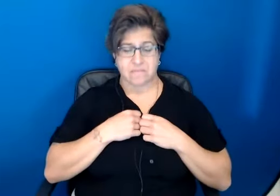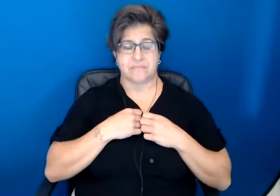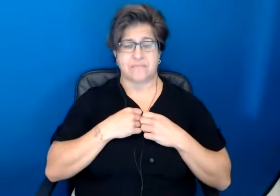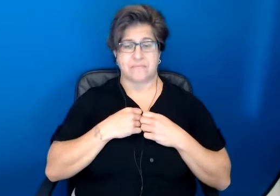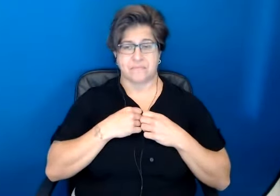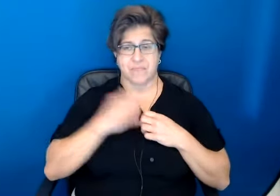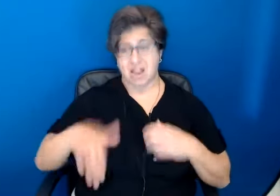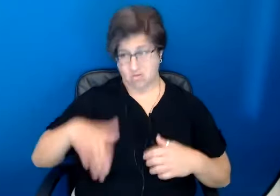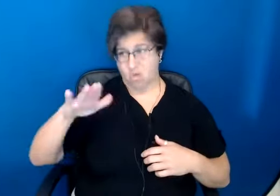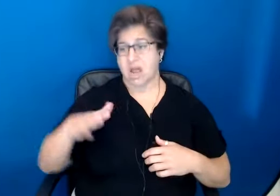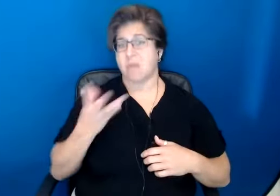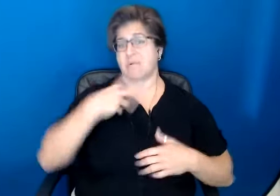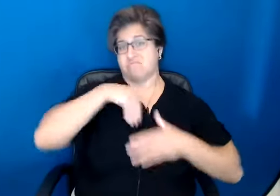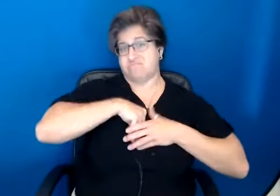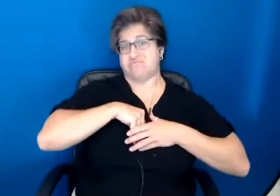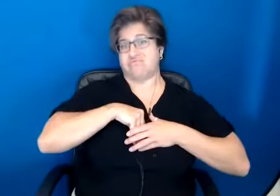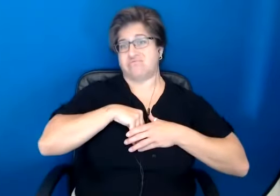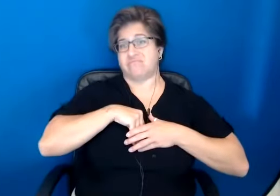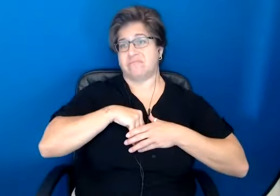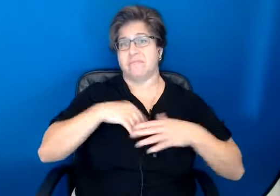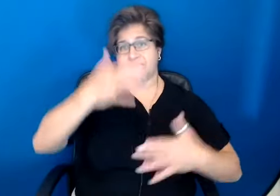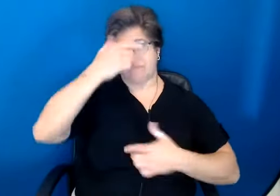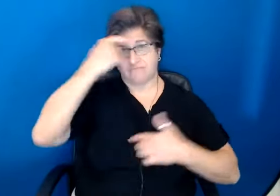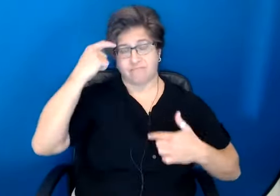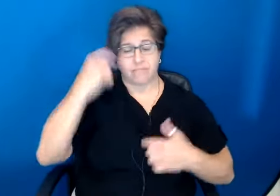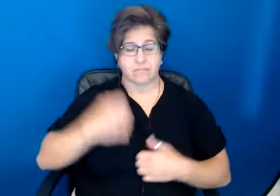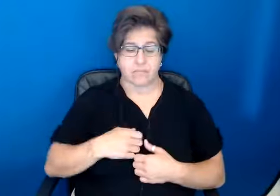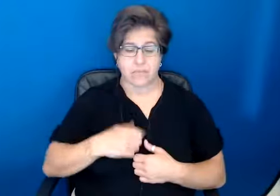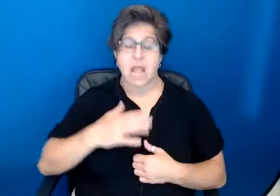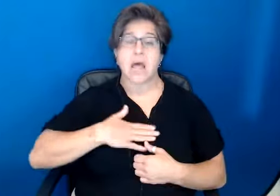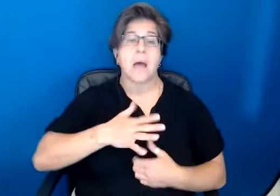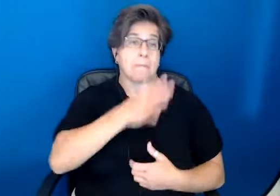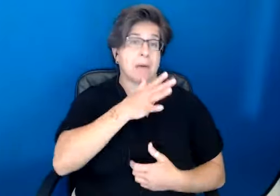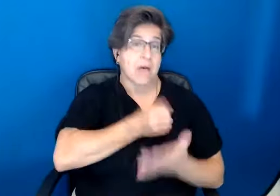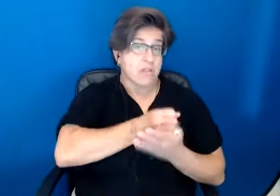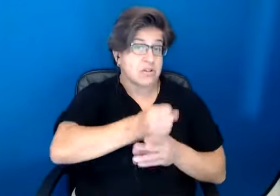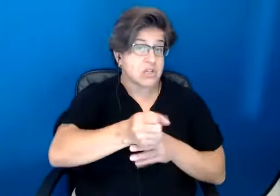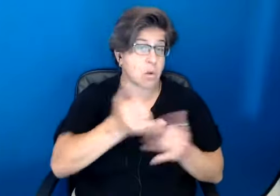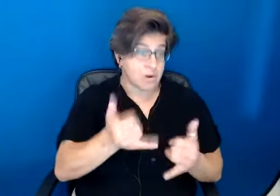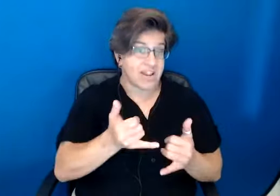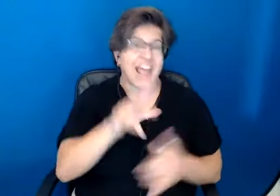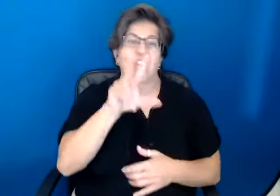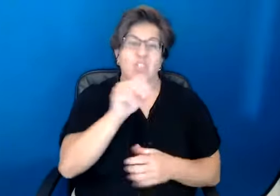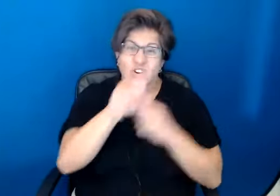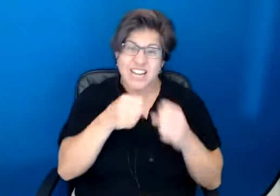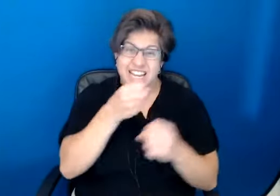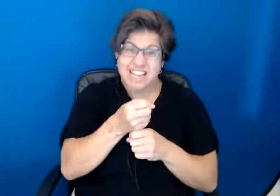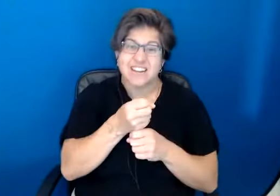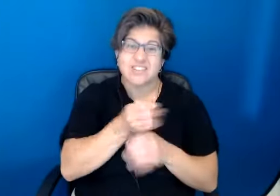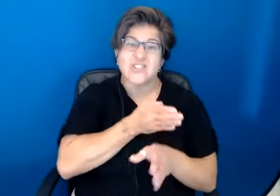I seen all these defects of her character through alcoholism when it was active, and